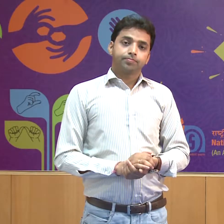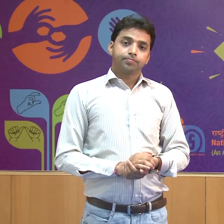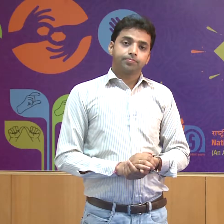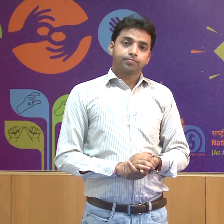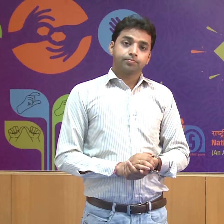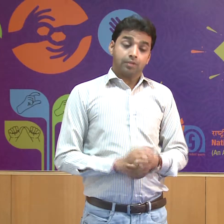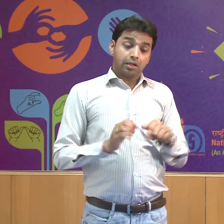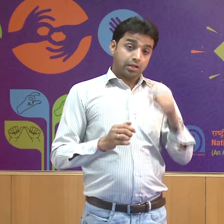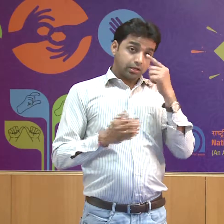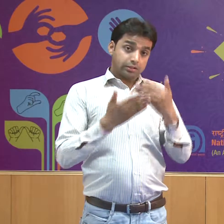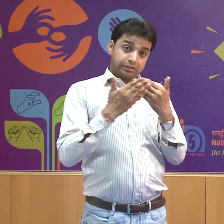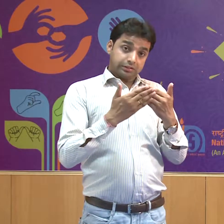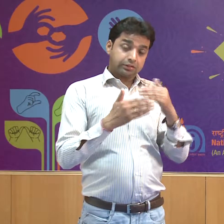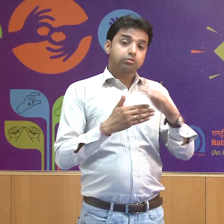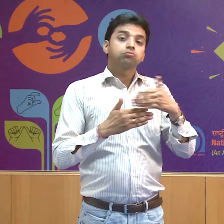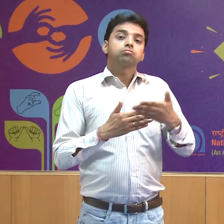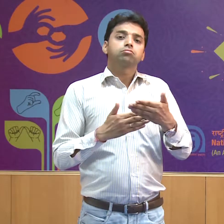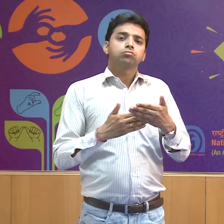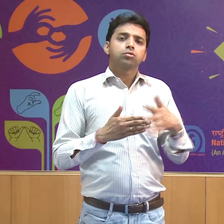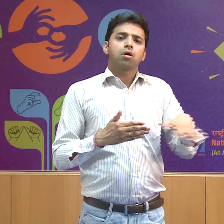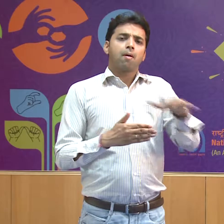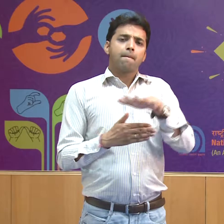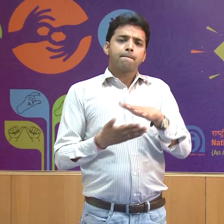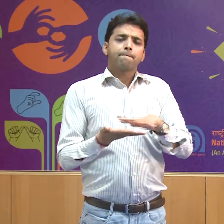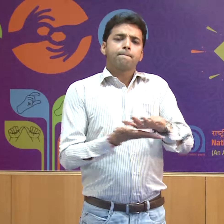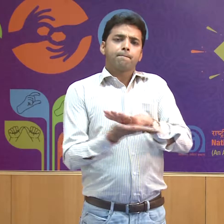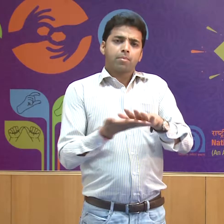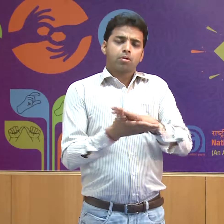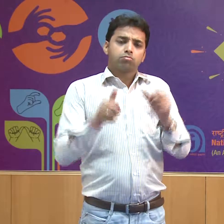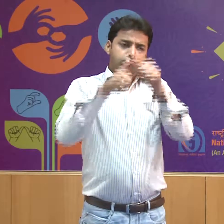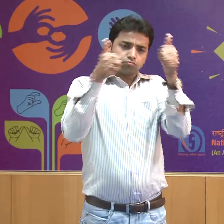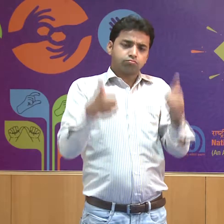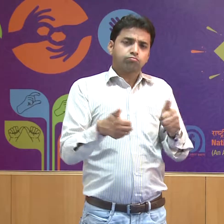The education was based on the system of learning in Arabic.